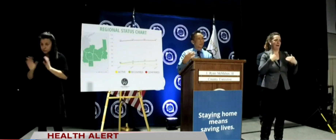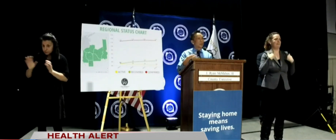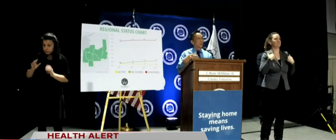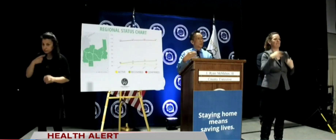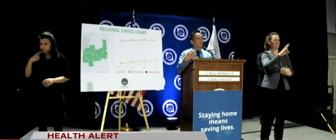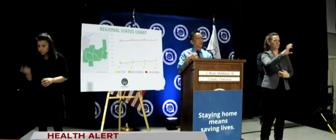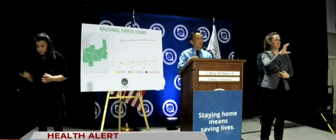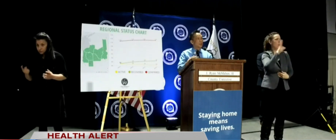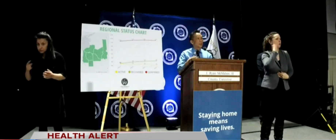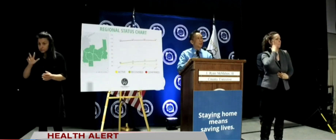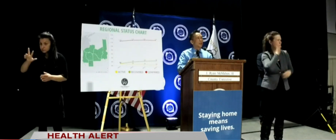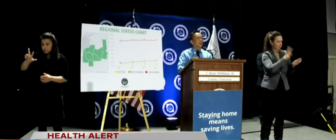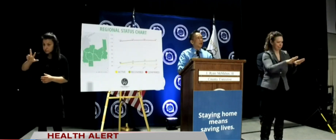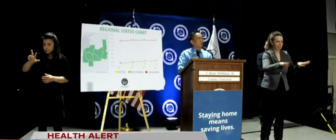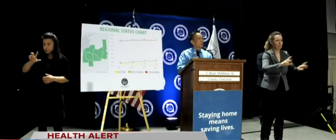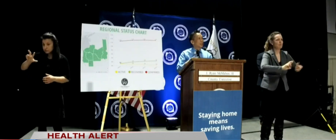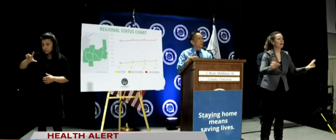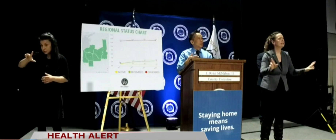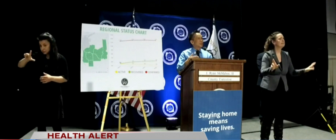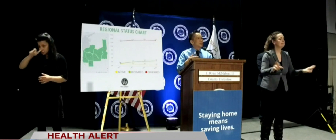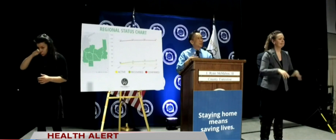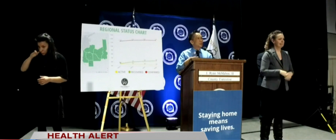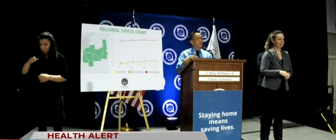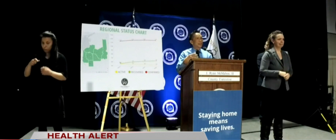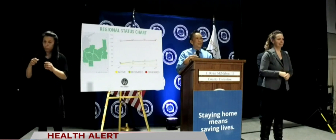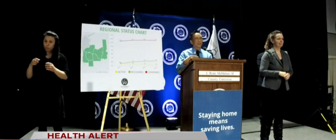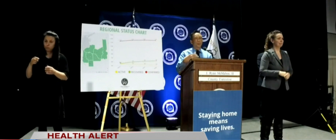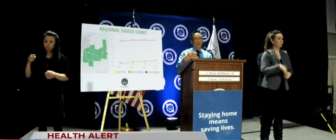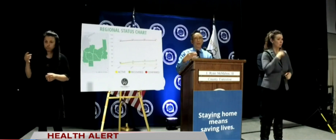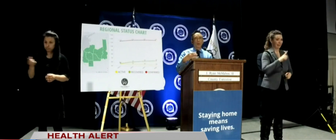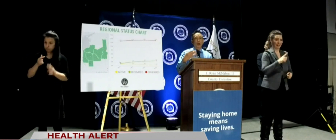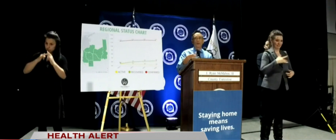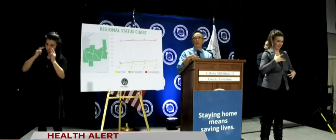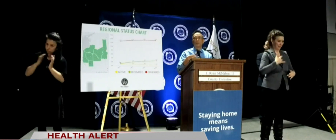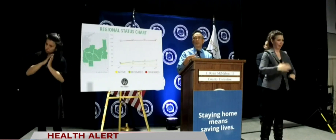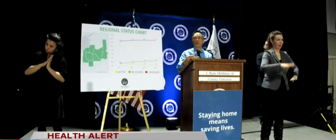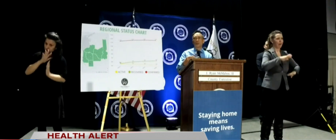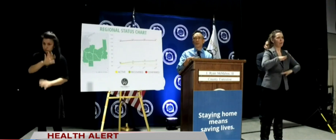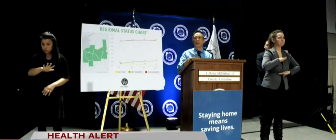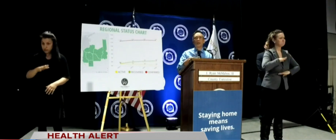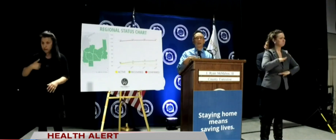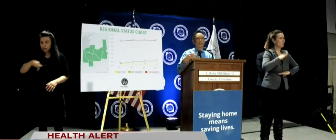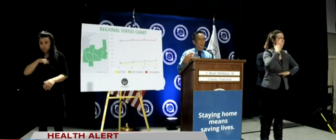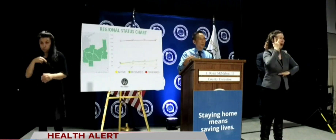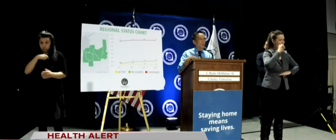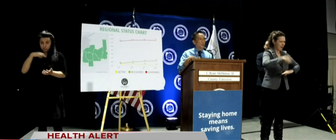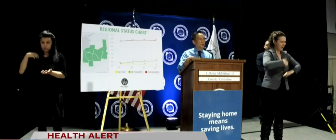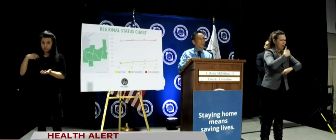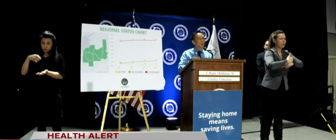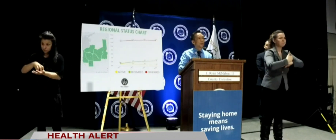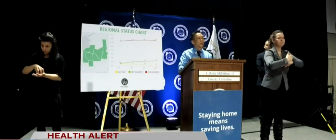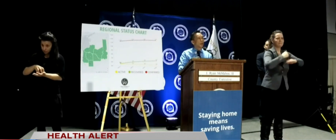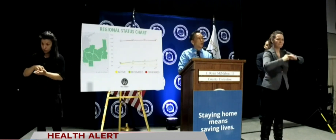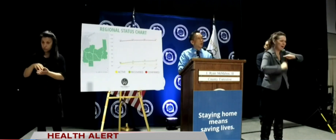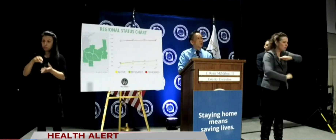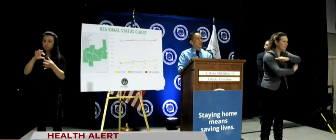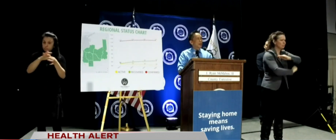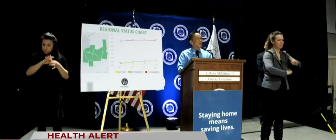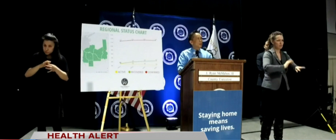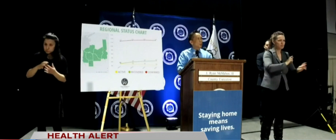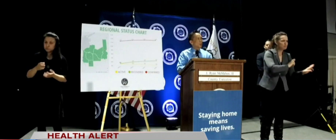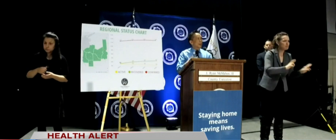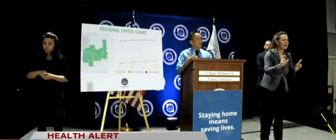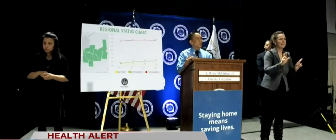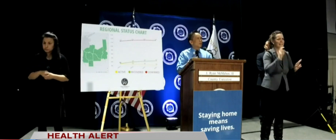our facility was constructed, which enables us to change many of our private rooms to semi-private rooms. We also